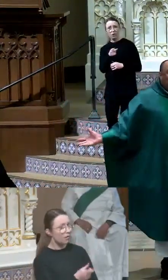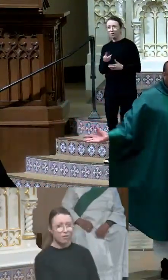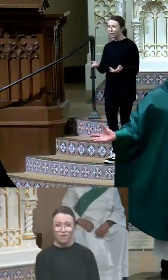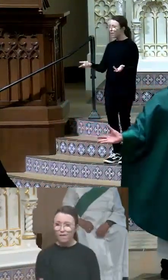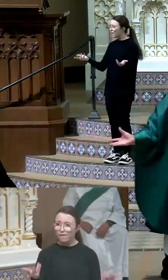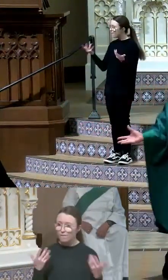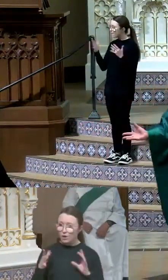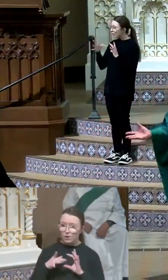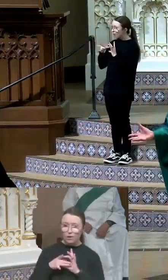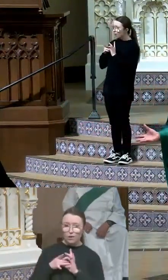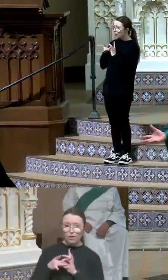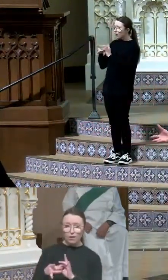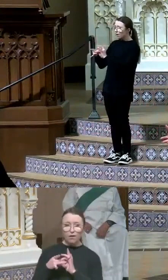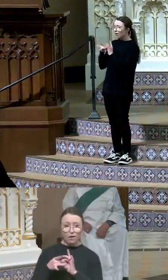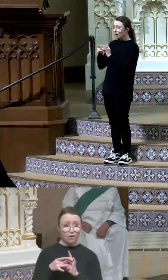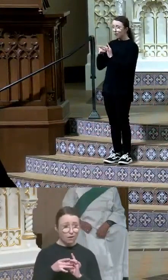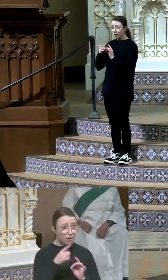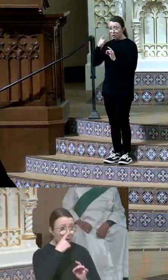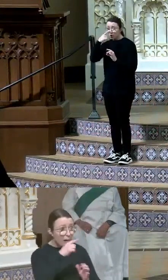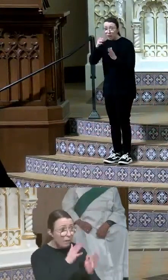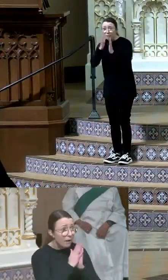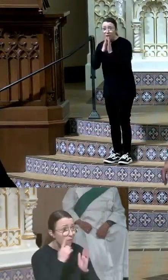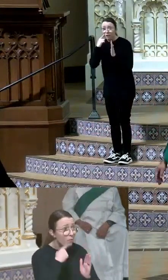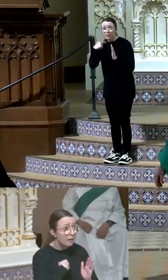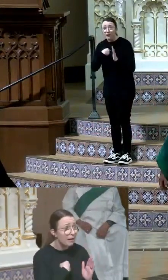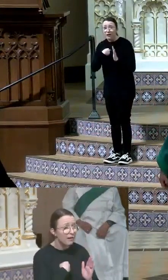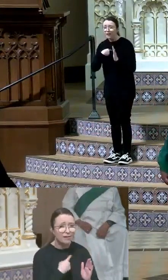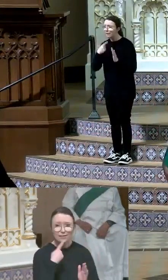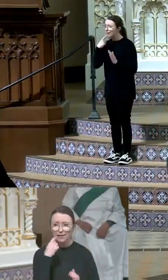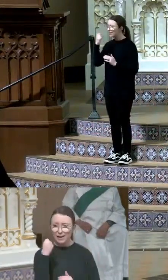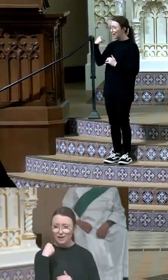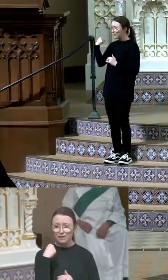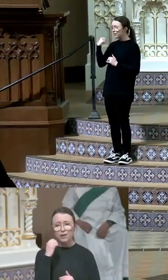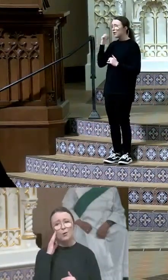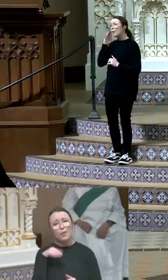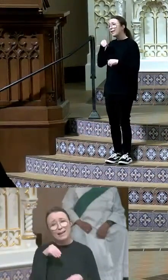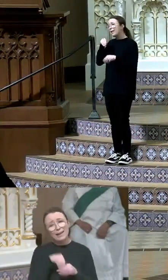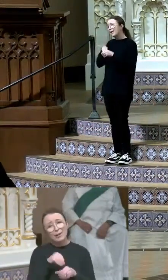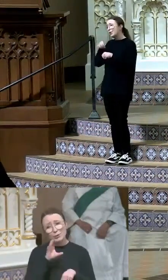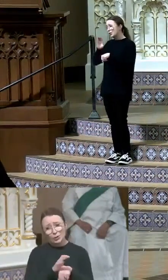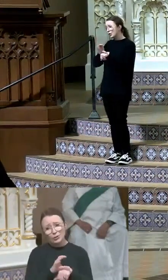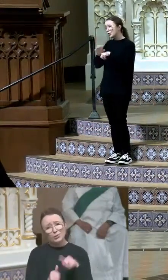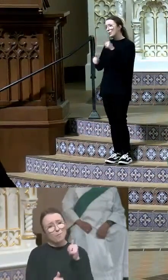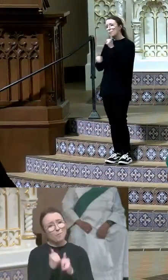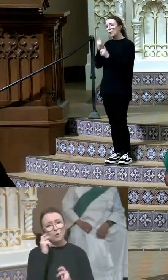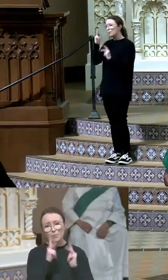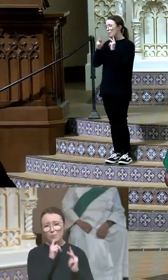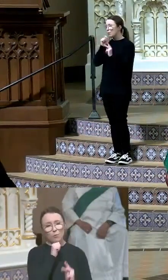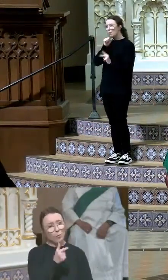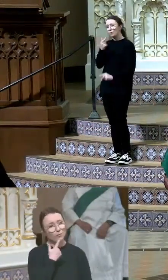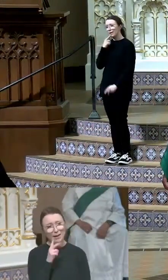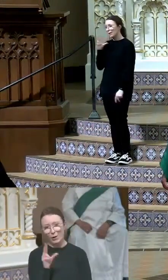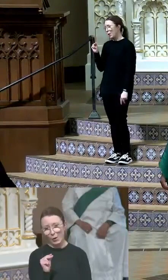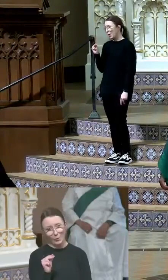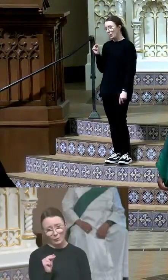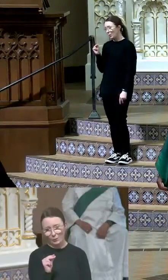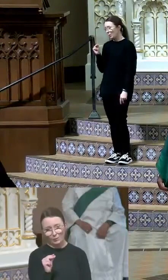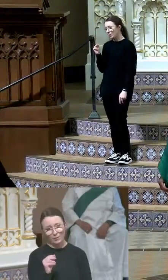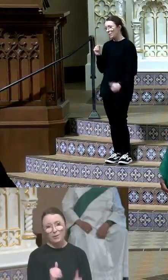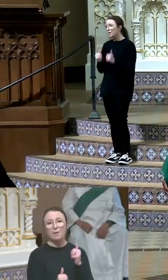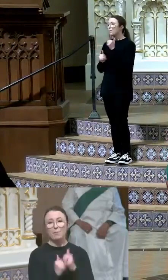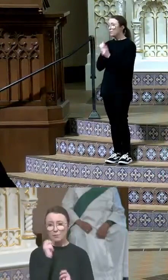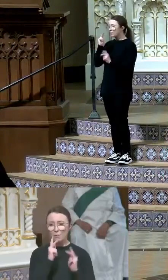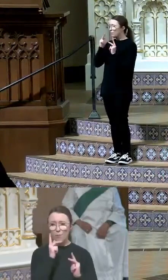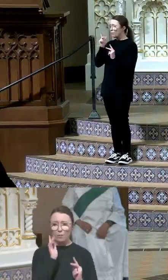You're hard-pressed to find somebody in the church that will say no to that request, okay? So it really is